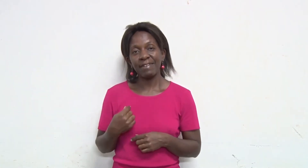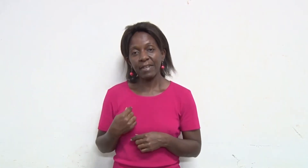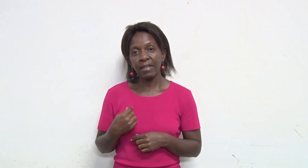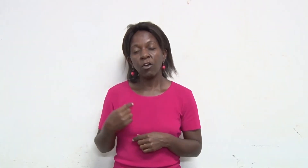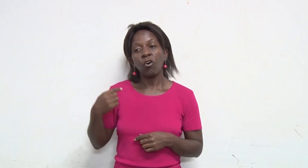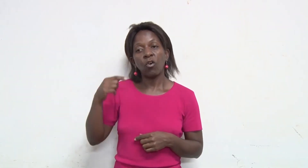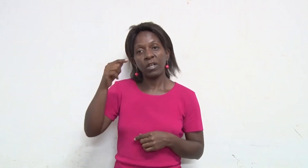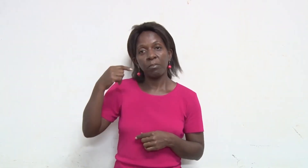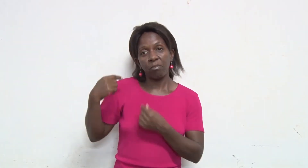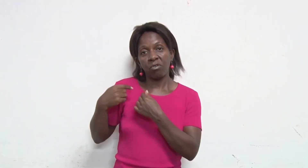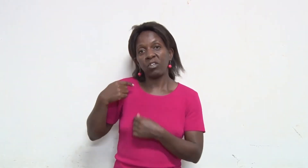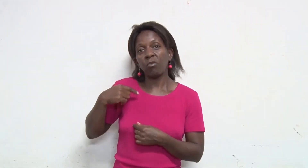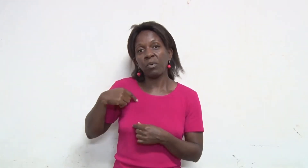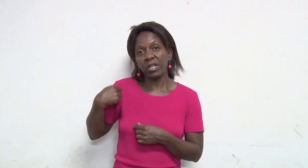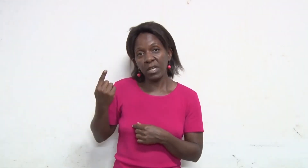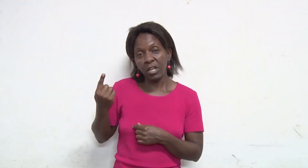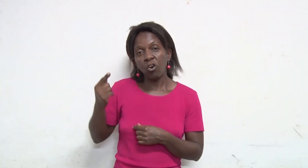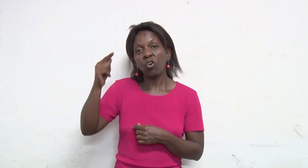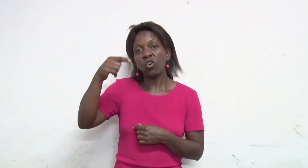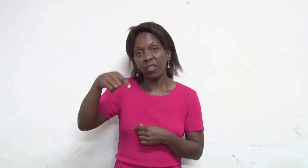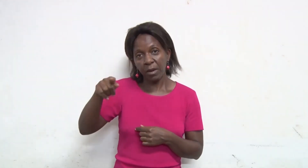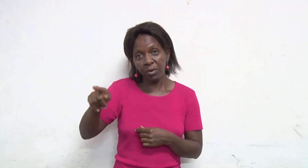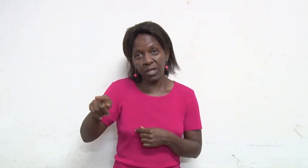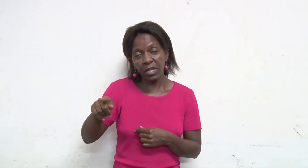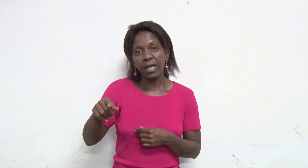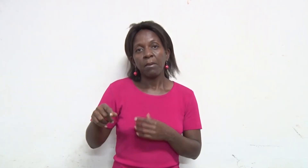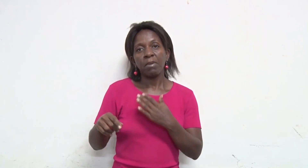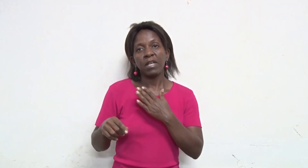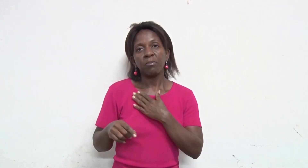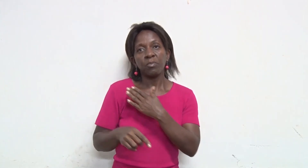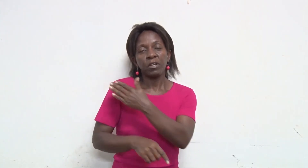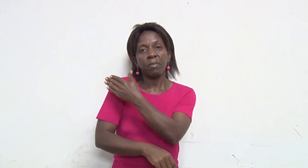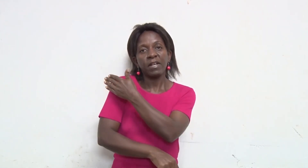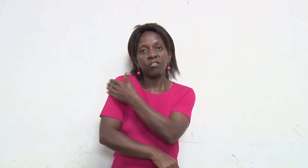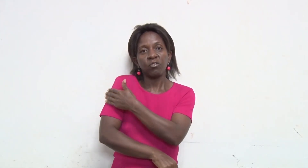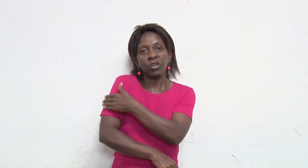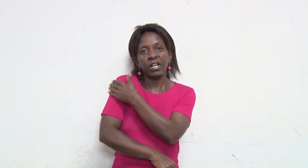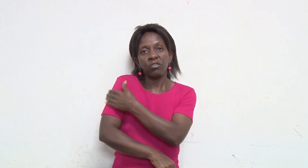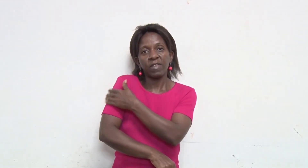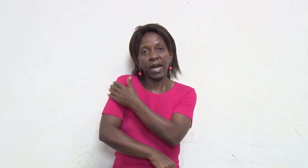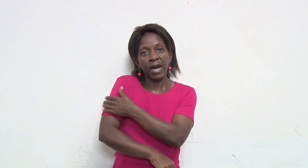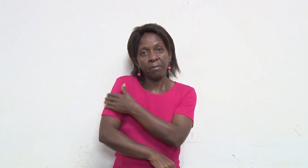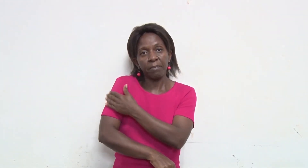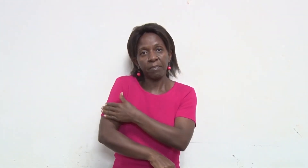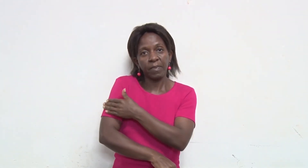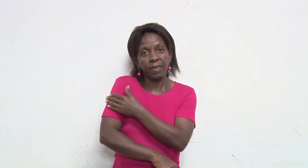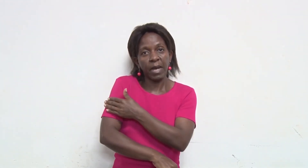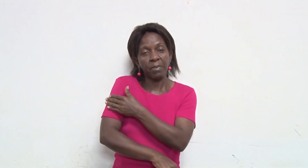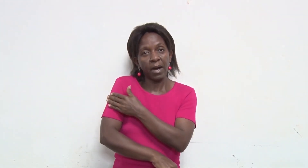tick on your body or on their body, but the appropriate part, you can use the arm, the upper